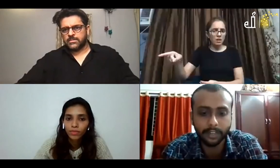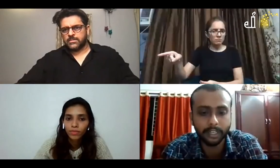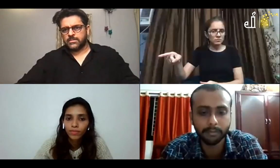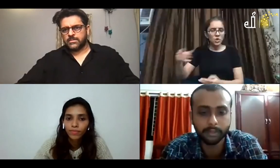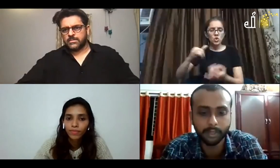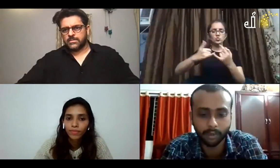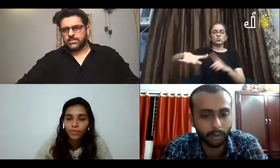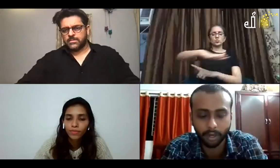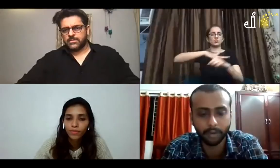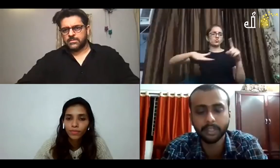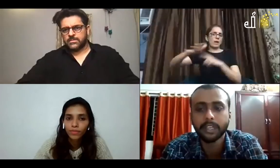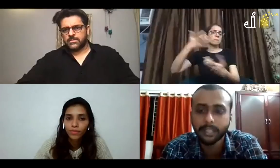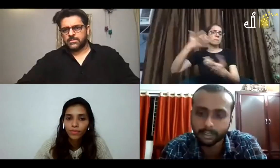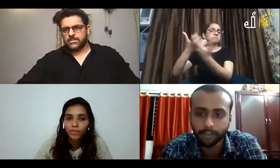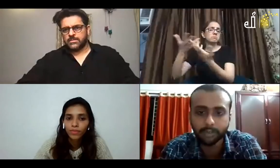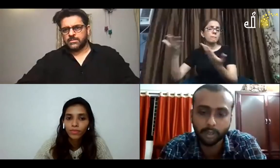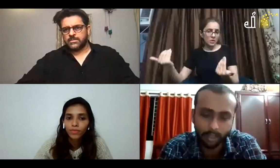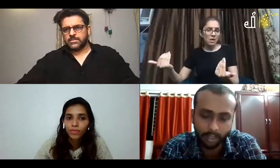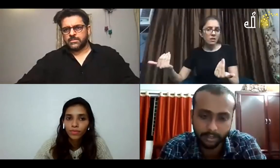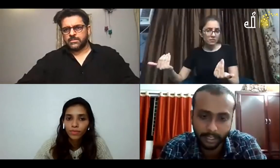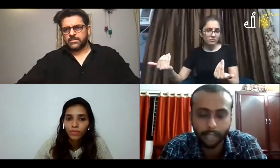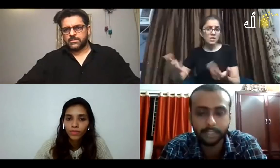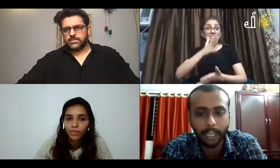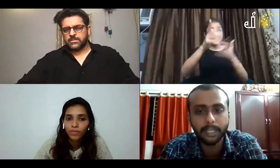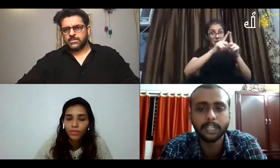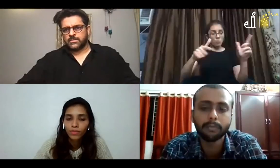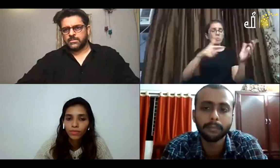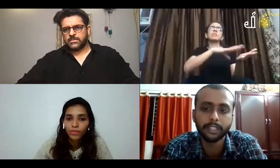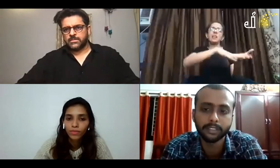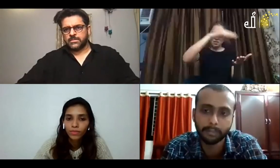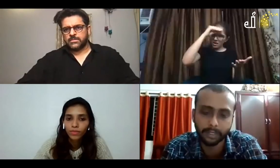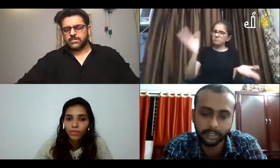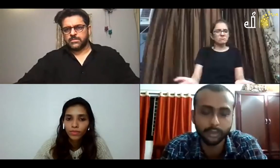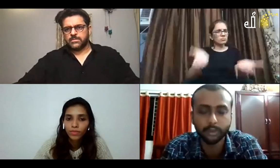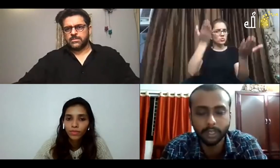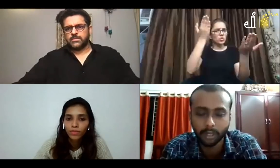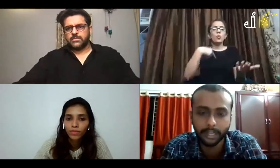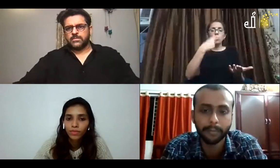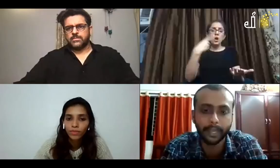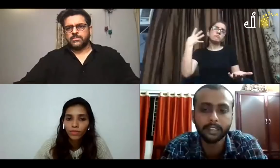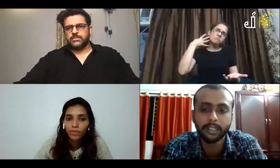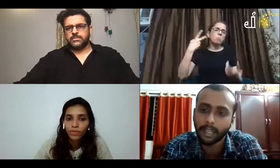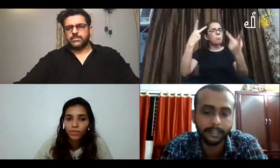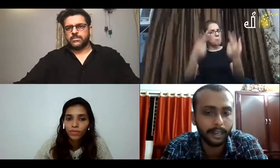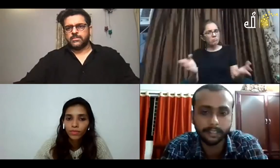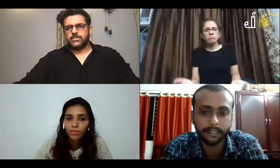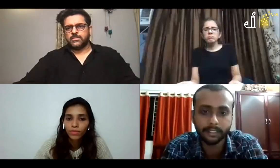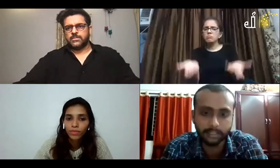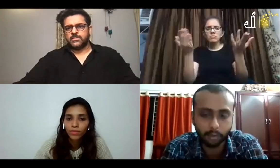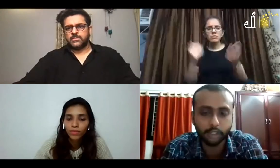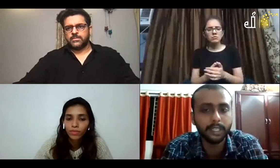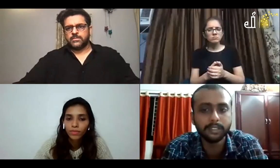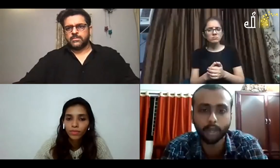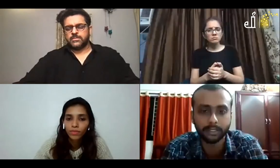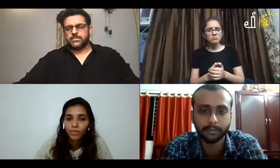society when it comes all around. Yes, of course, sign language can be learned by a person who is using a cochlear implant, and that is